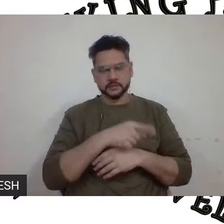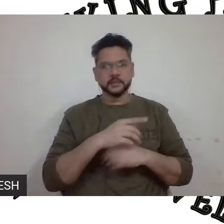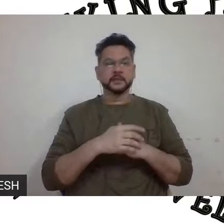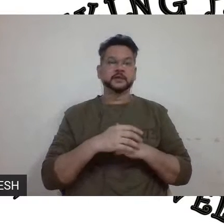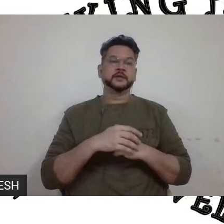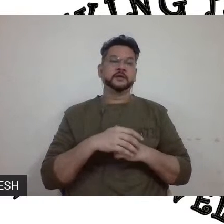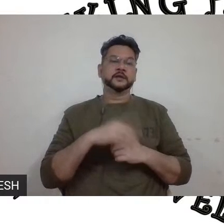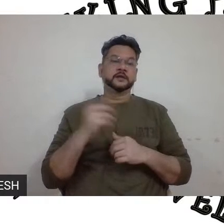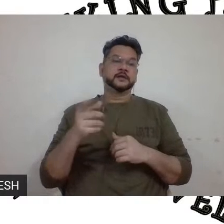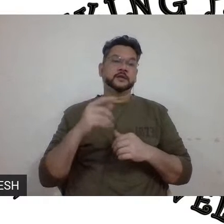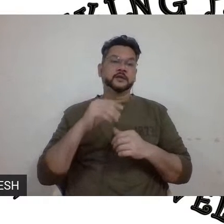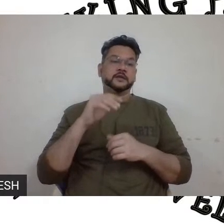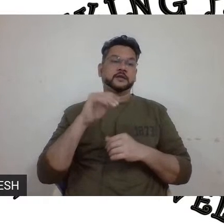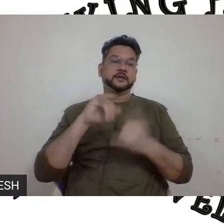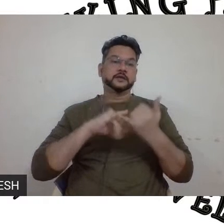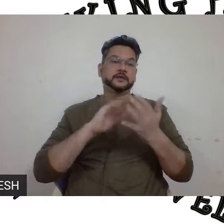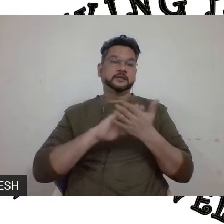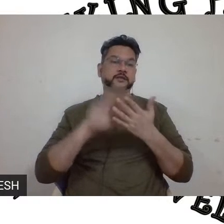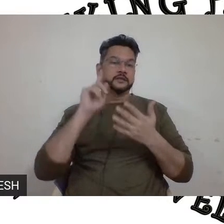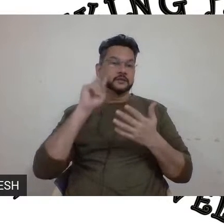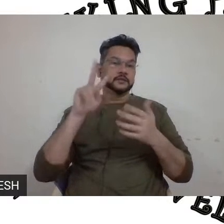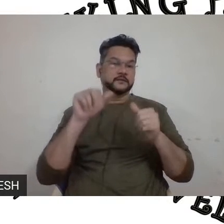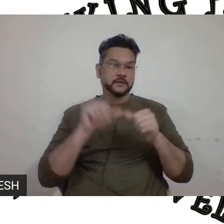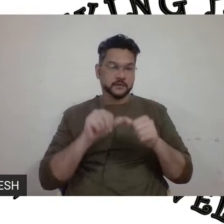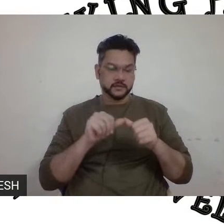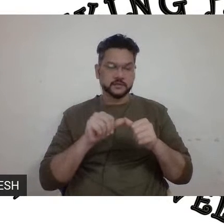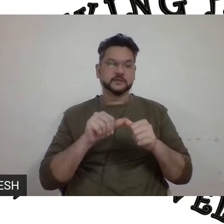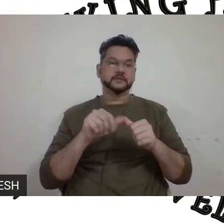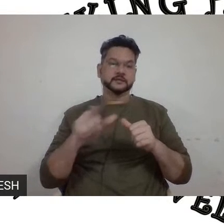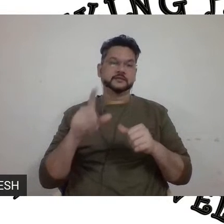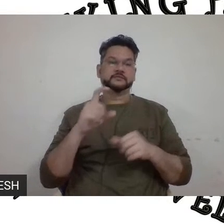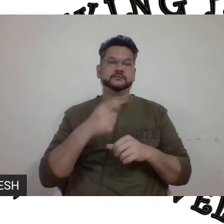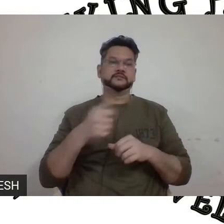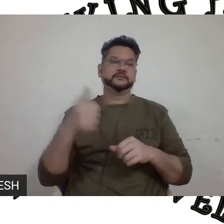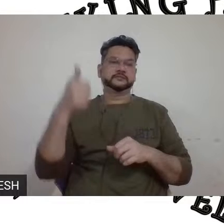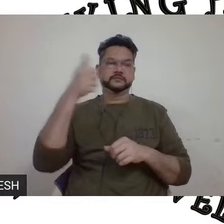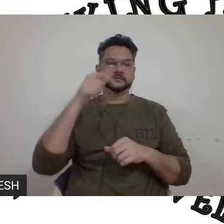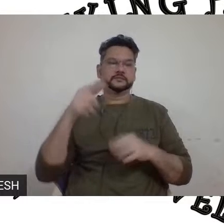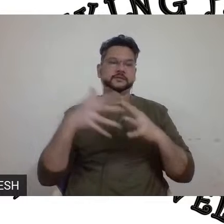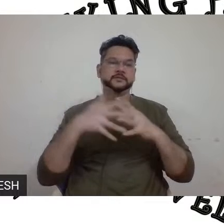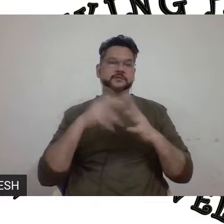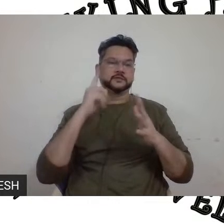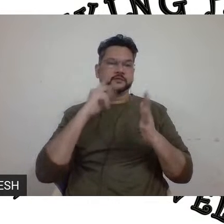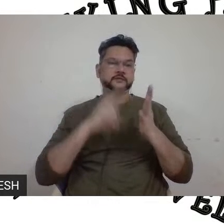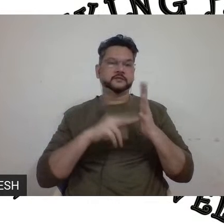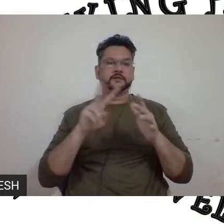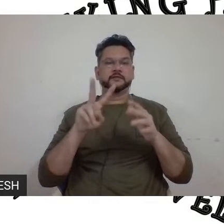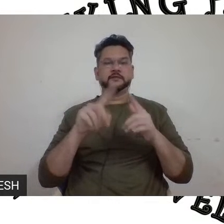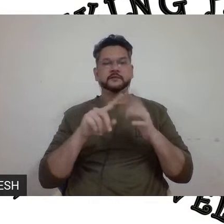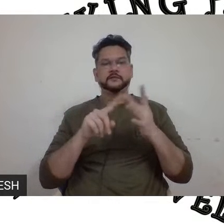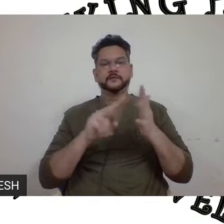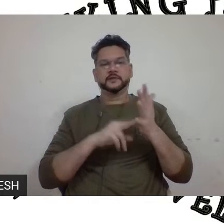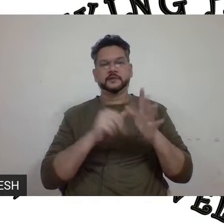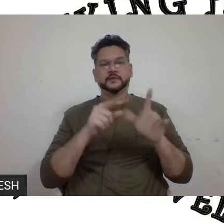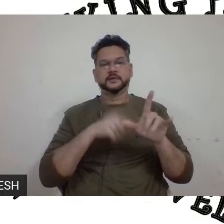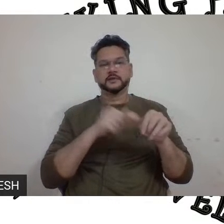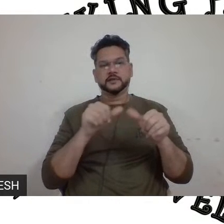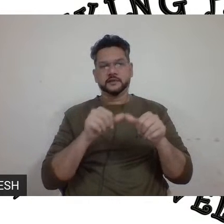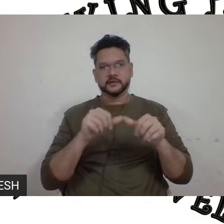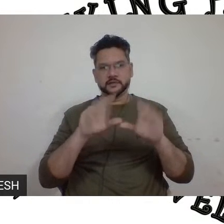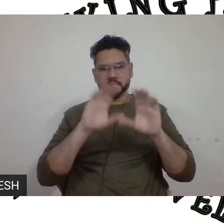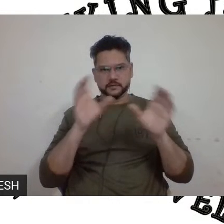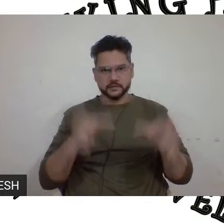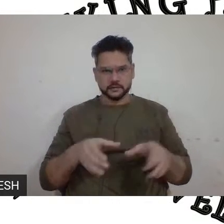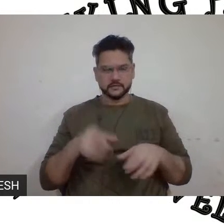Shiva Jayagopal, Founder, Chairman, Win Vinaya Foundation. Mr. Chaitanya Kothapalli, Founder and